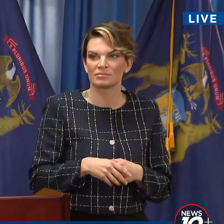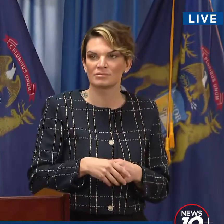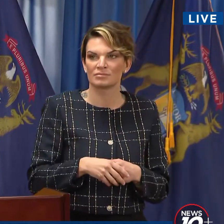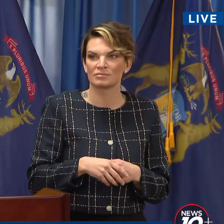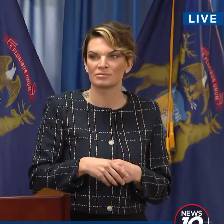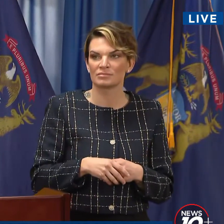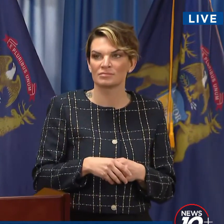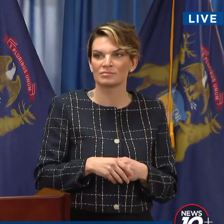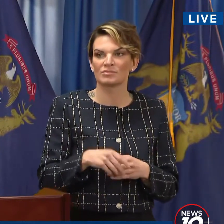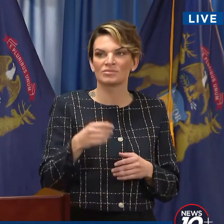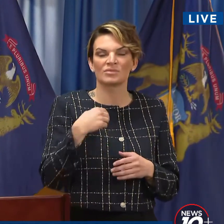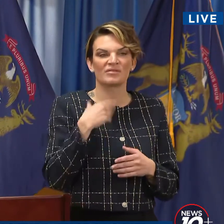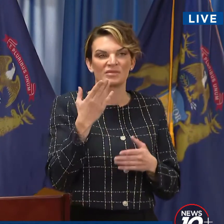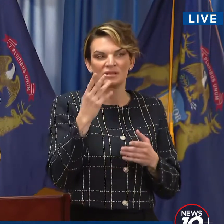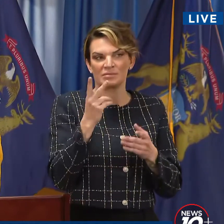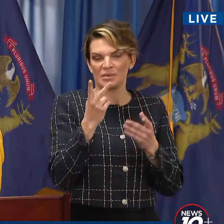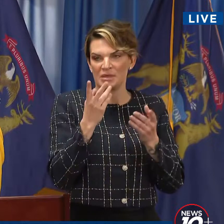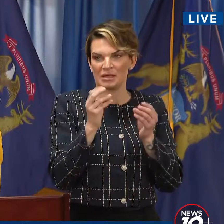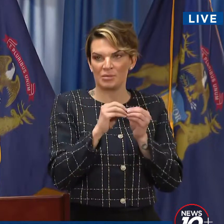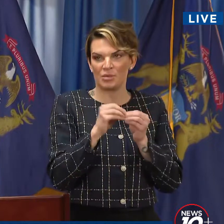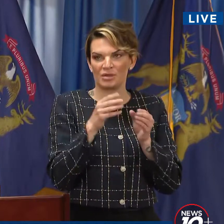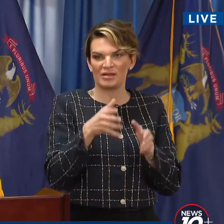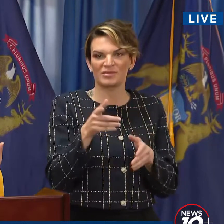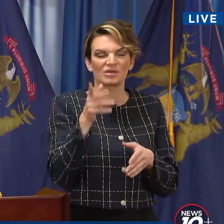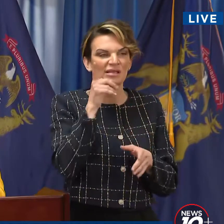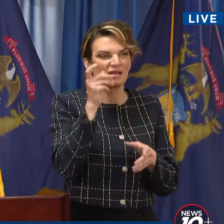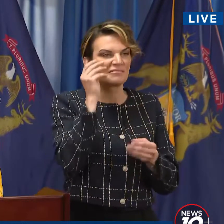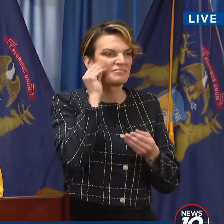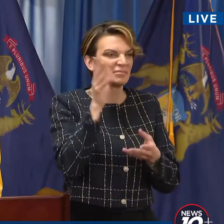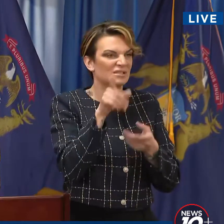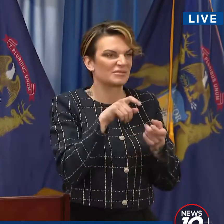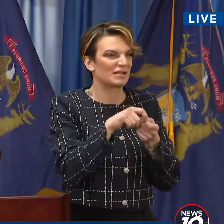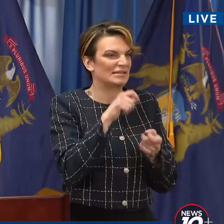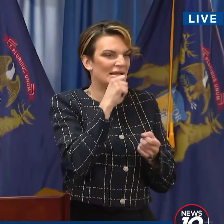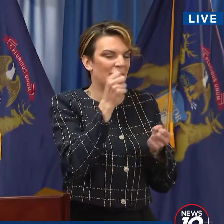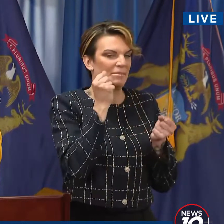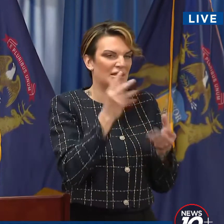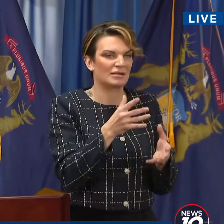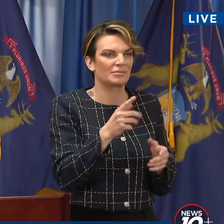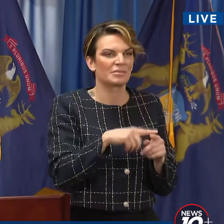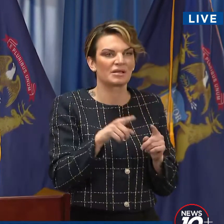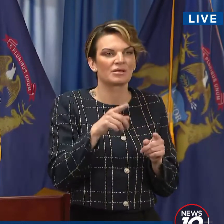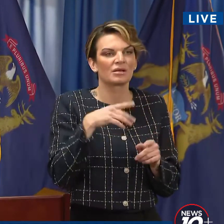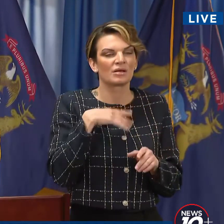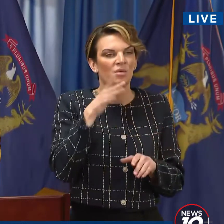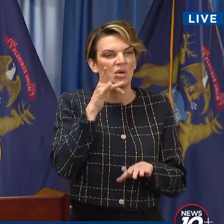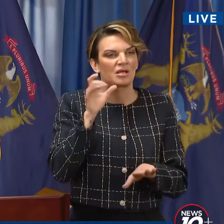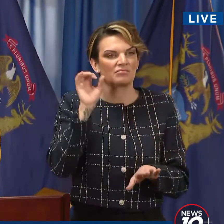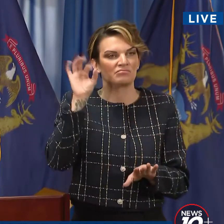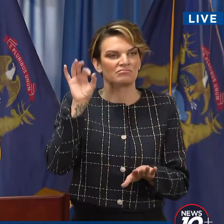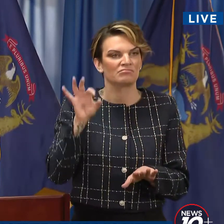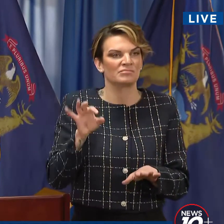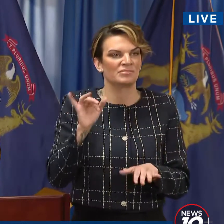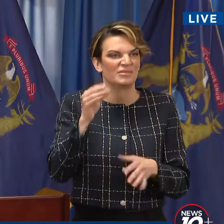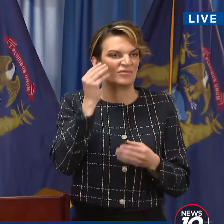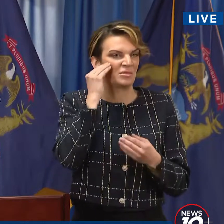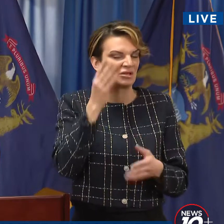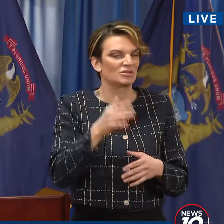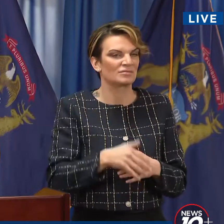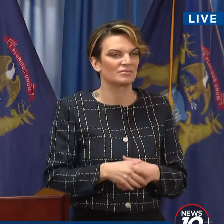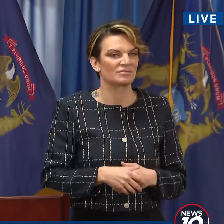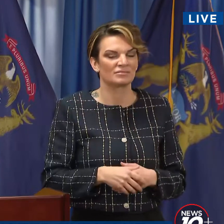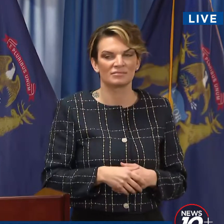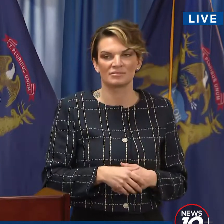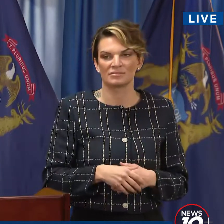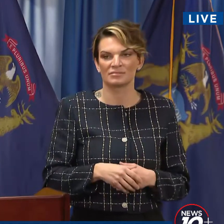We have a couple more outstanding. We can get you those specifics. It's not a significant number, but we'll get you all those data points as we have them.